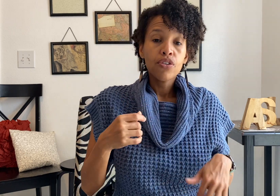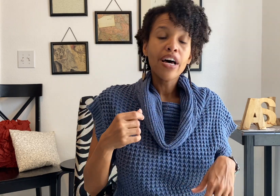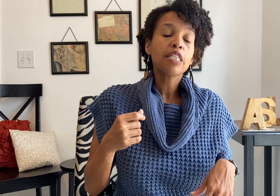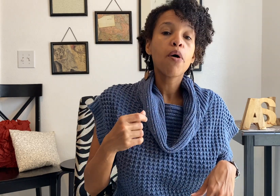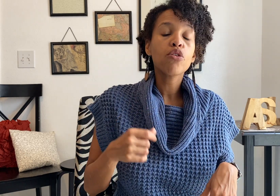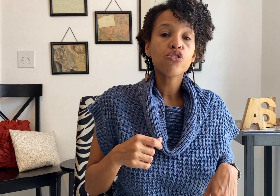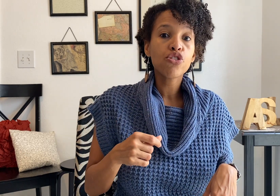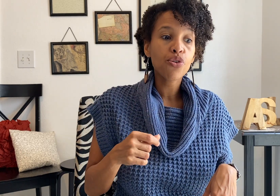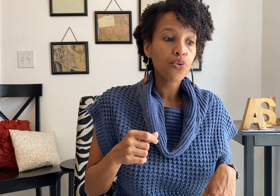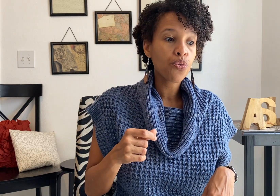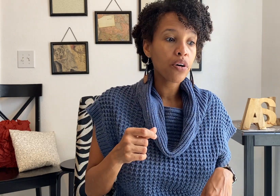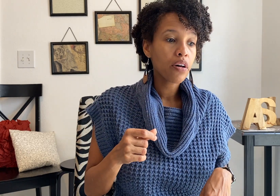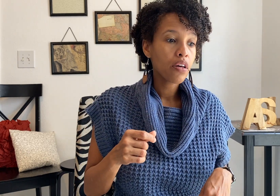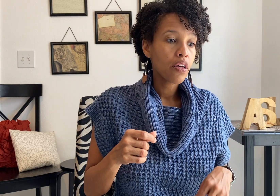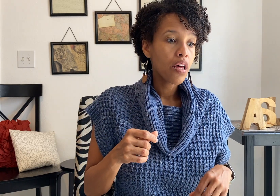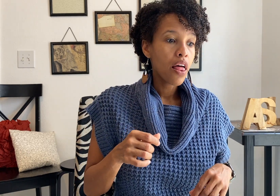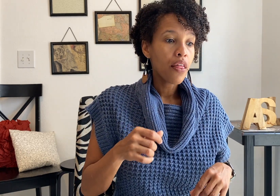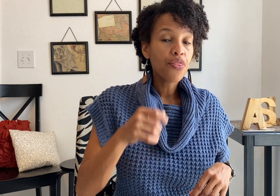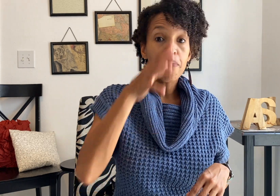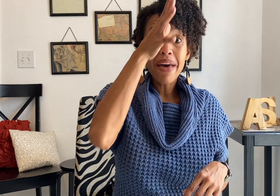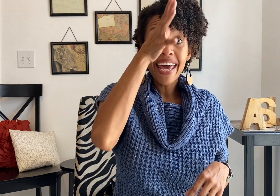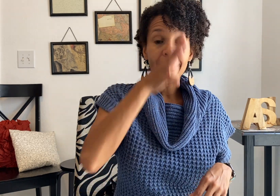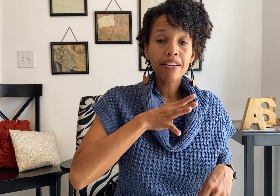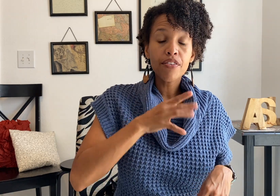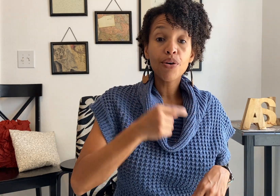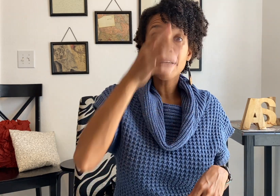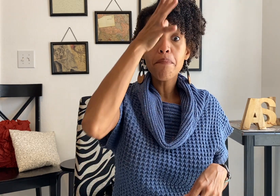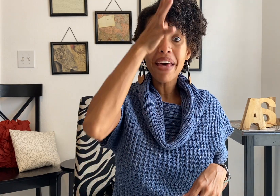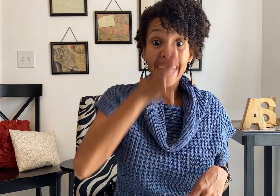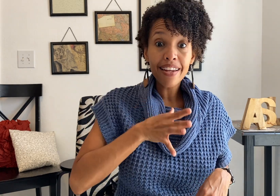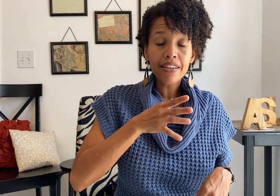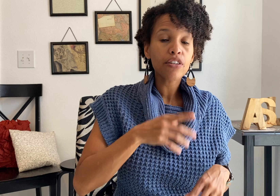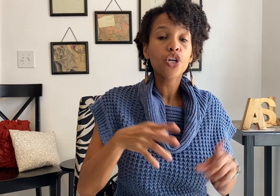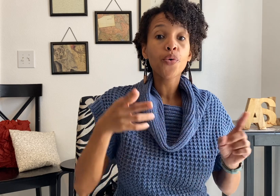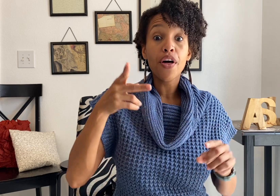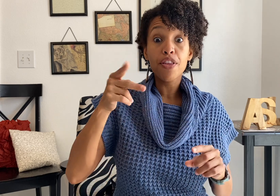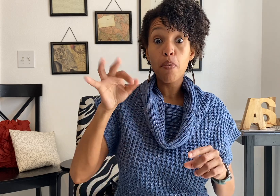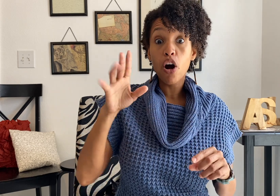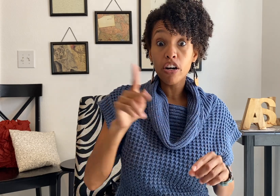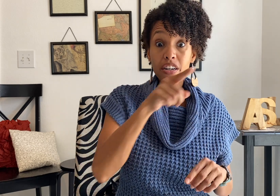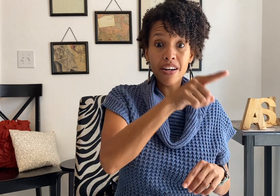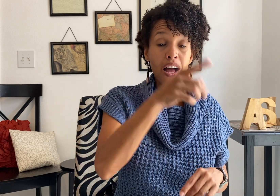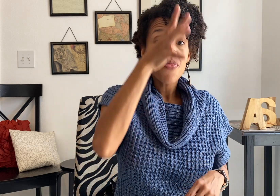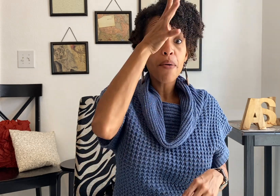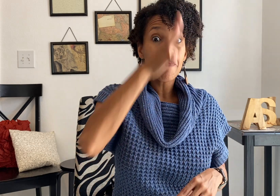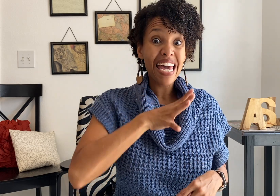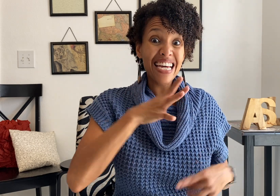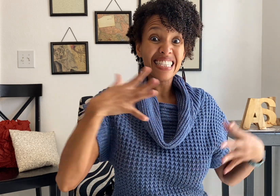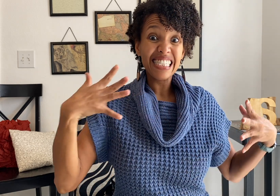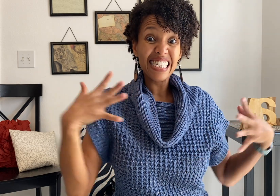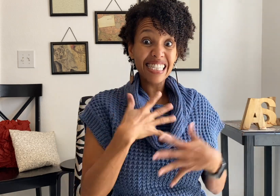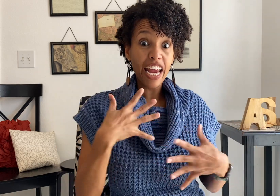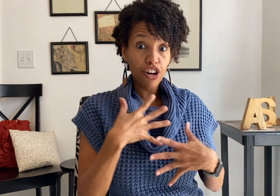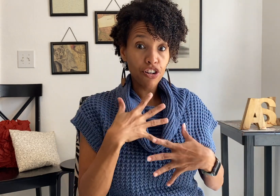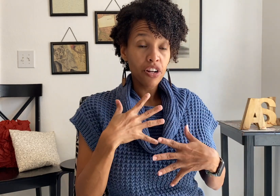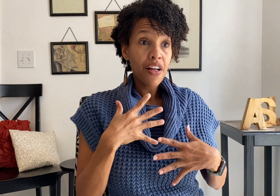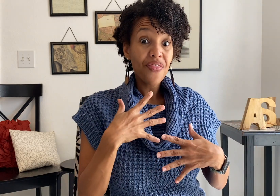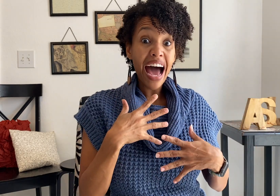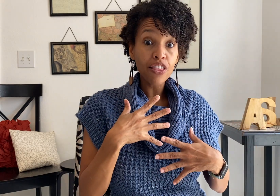As opposed to the man, there's a man, so the park, the man scare. That looks